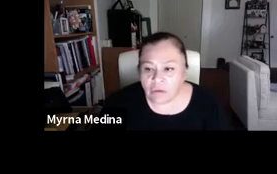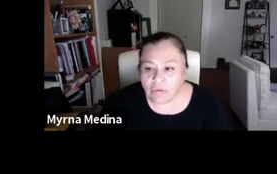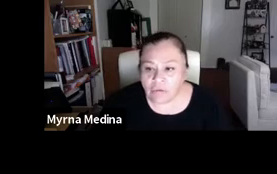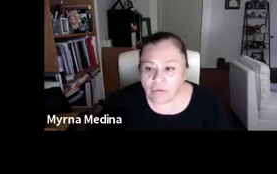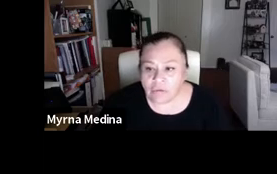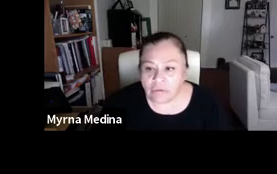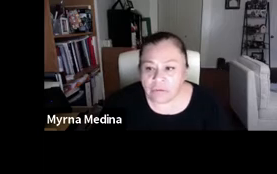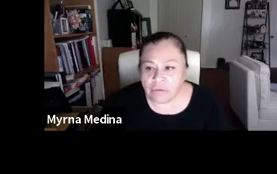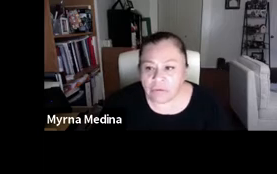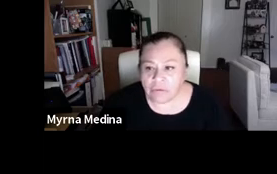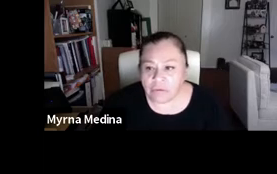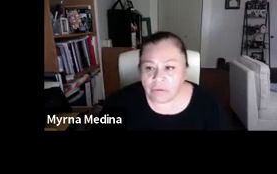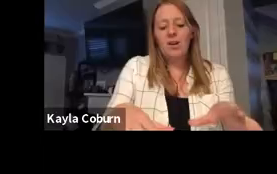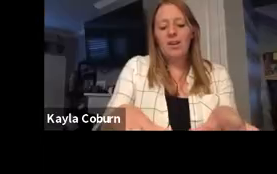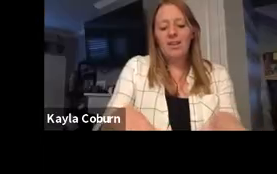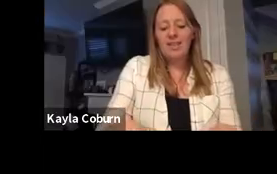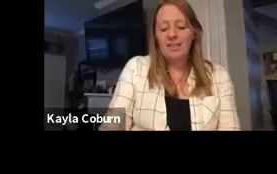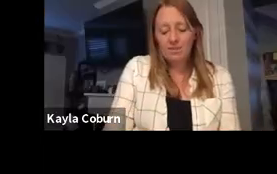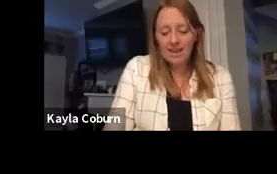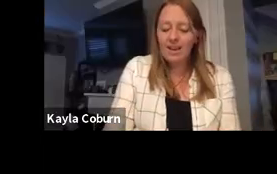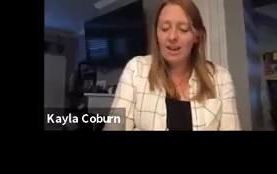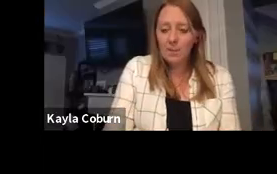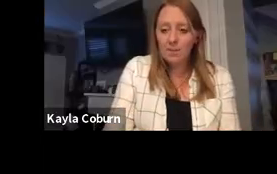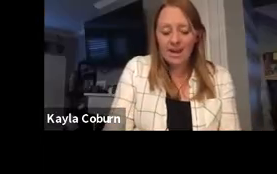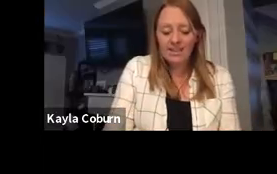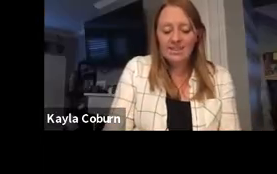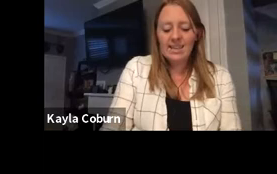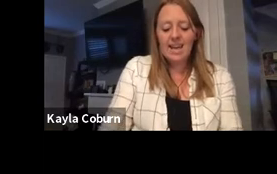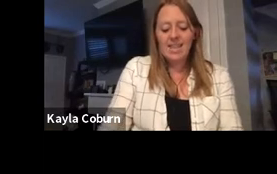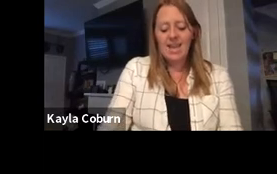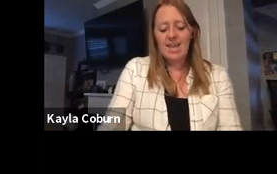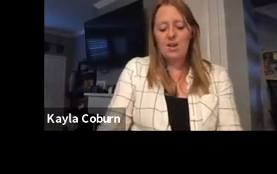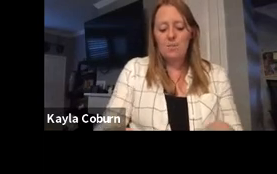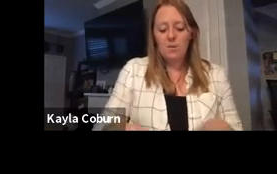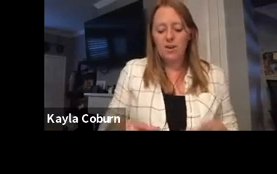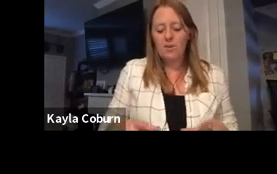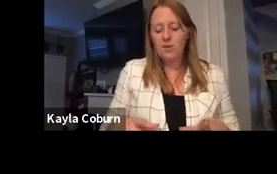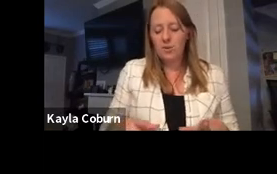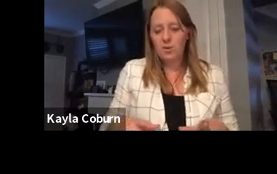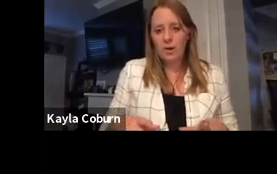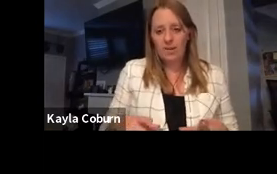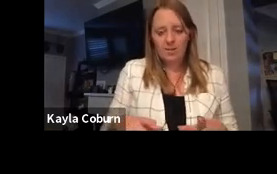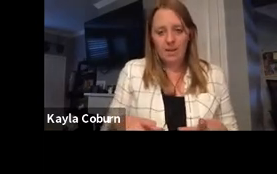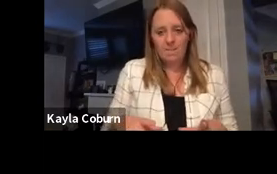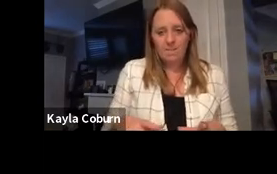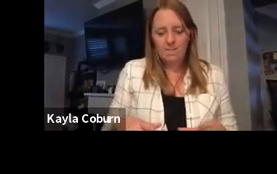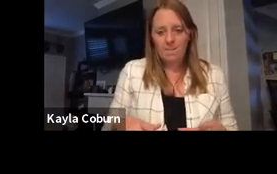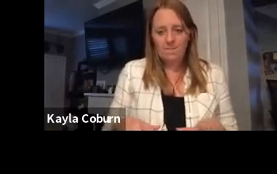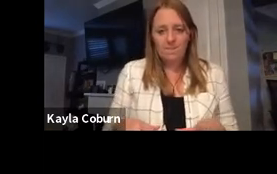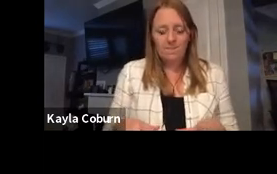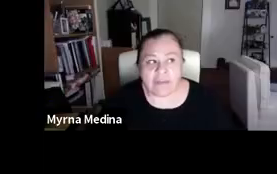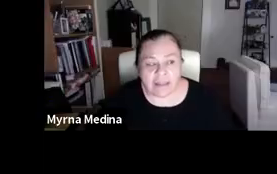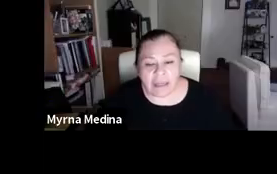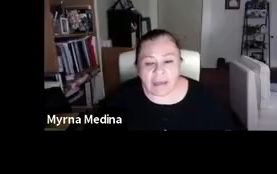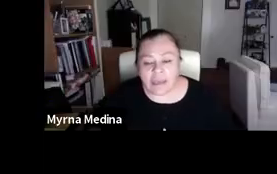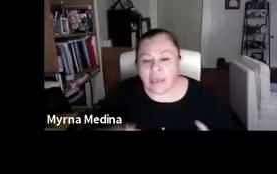comiendo, you're going to let them take a couple of bites and then move their food away from them.